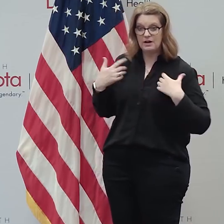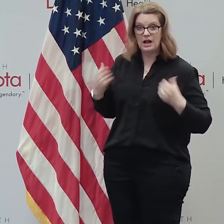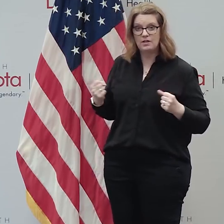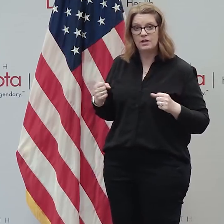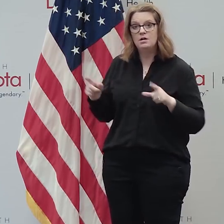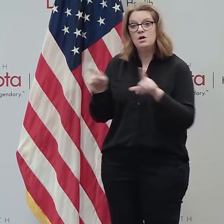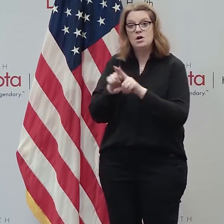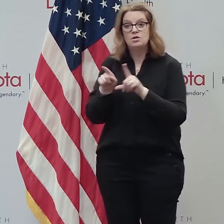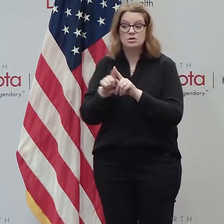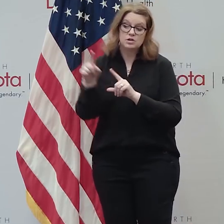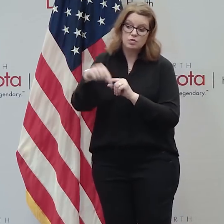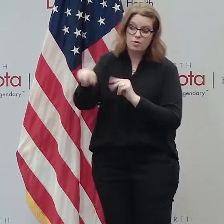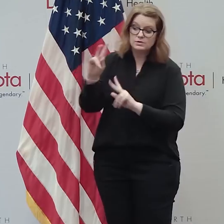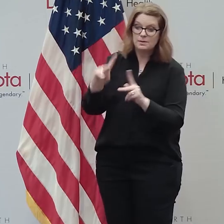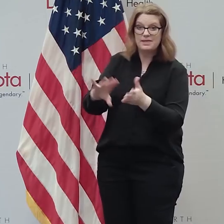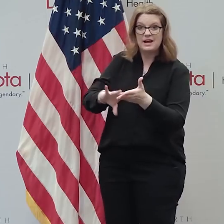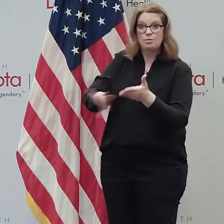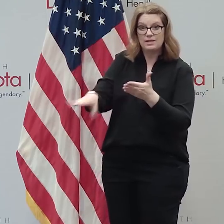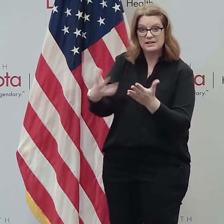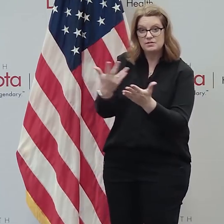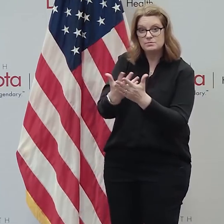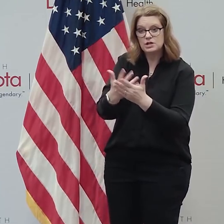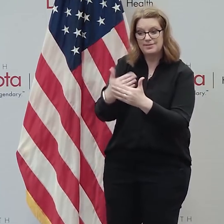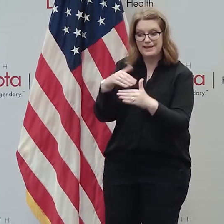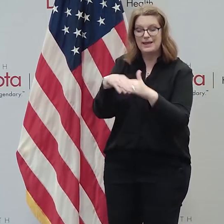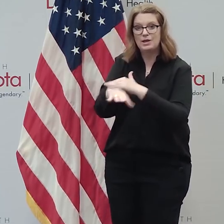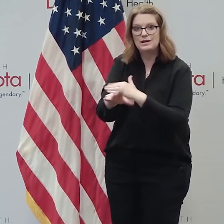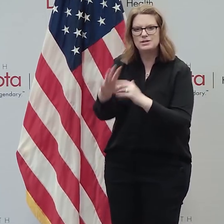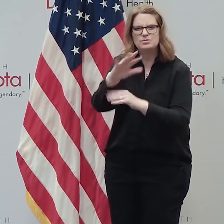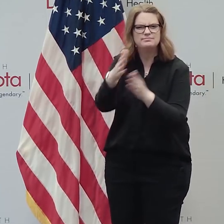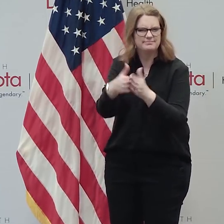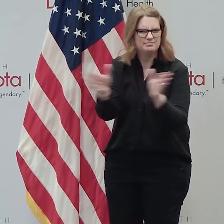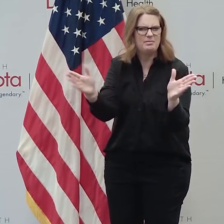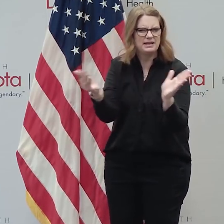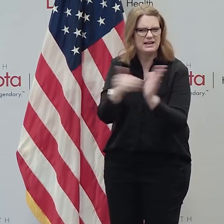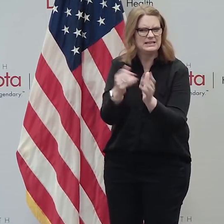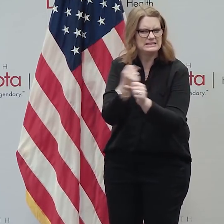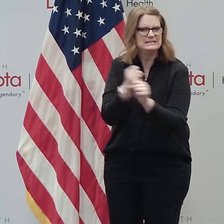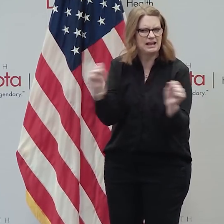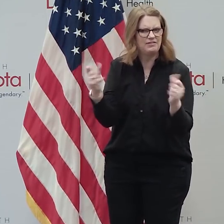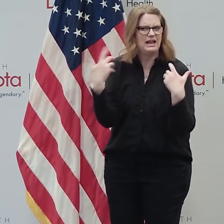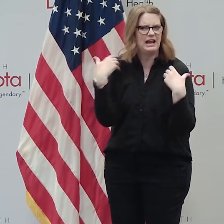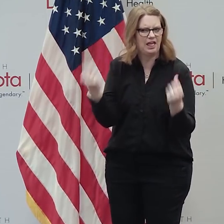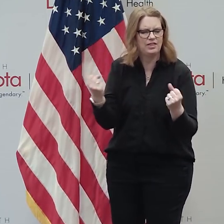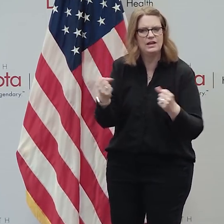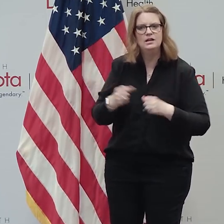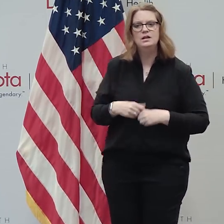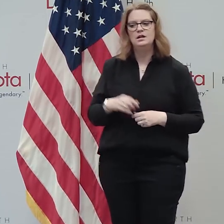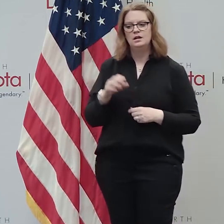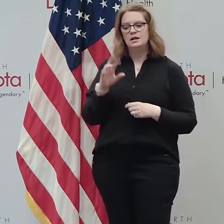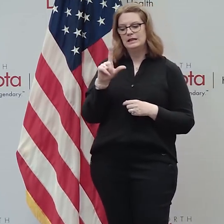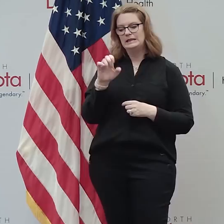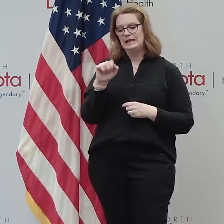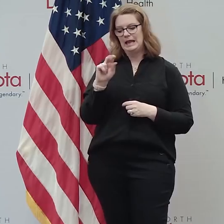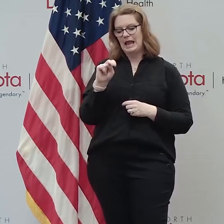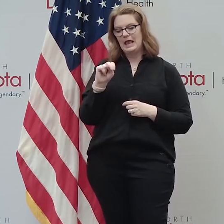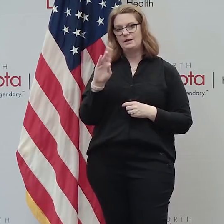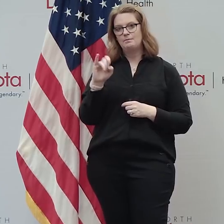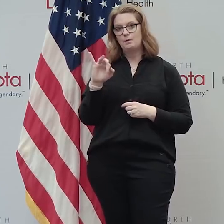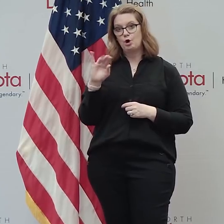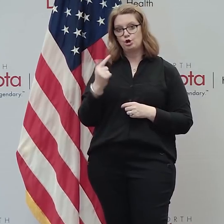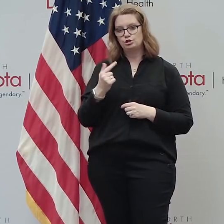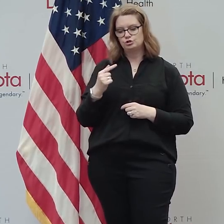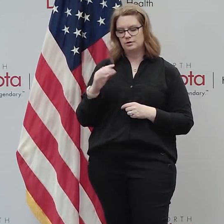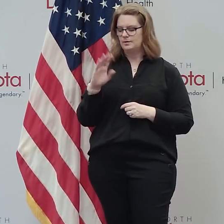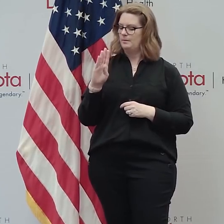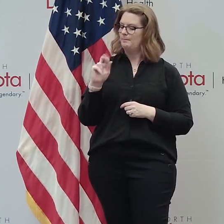successful reentry paths. I do want to thank our Director, Department of Corrections and Rehabilitation, Leanne Birch. She